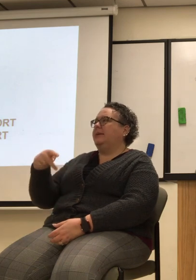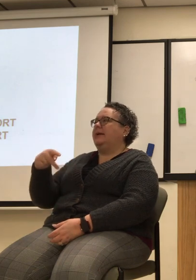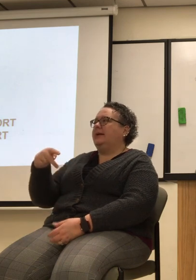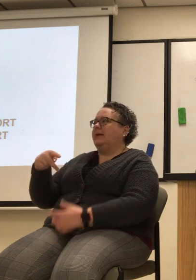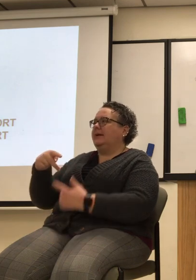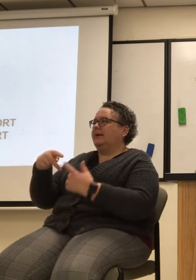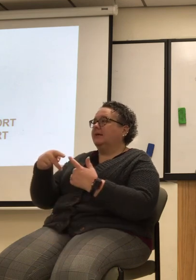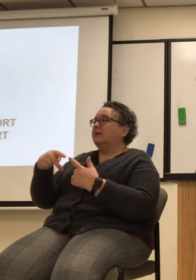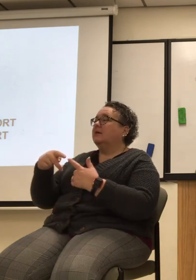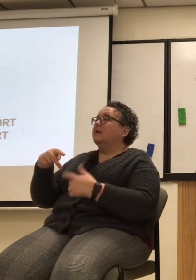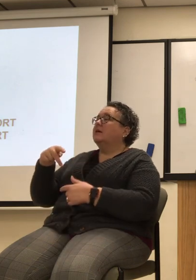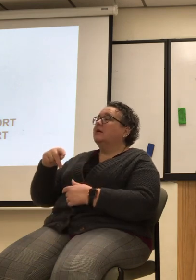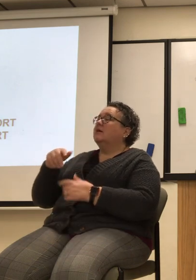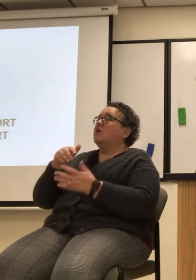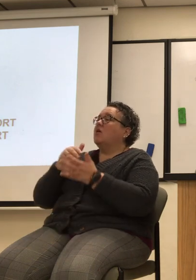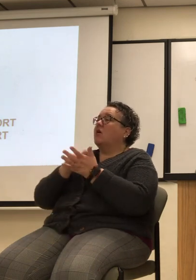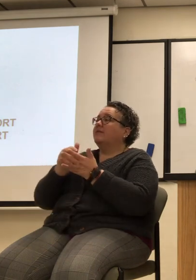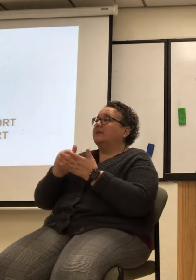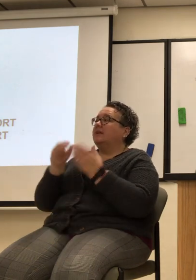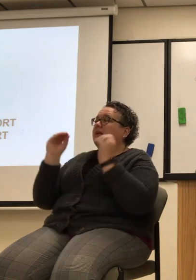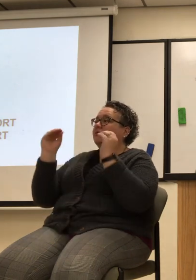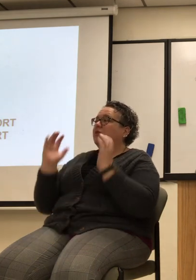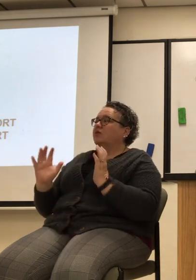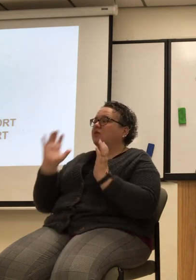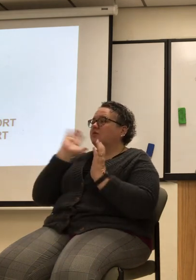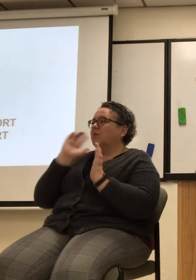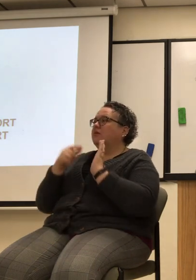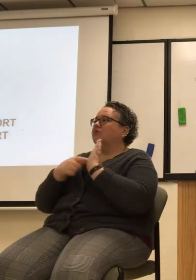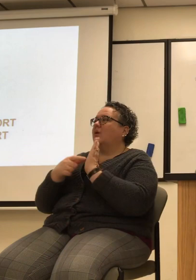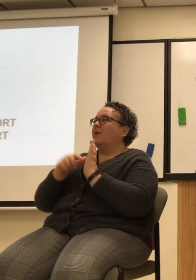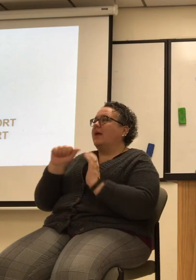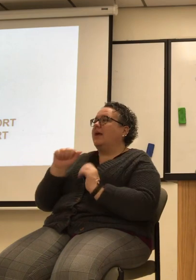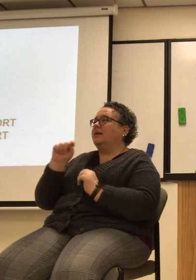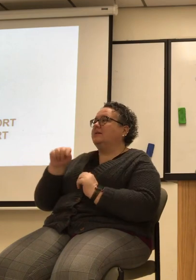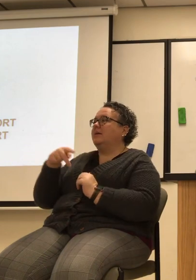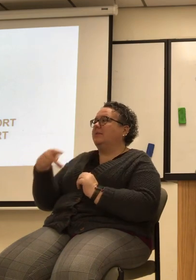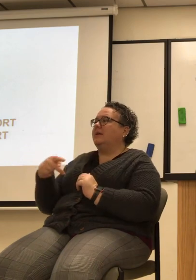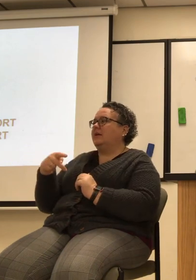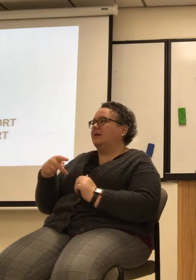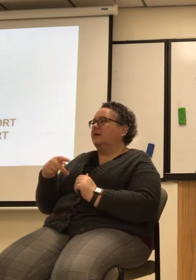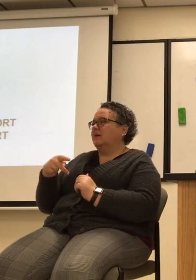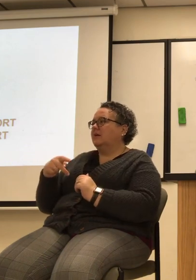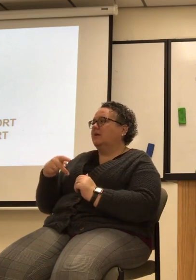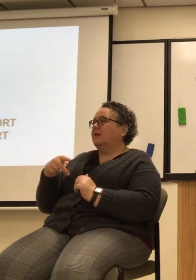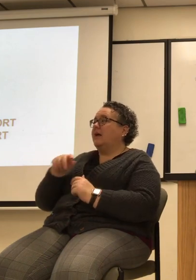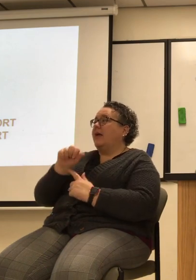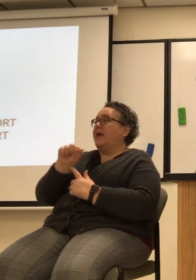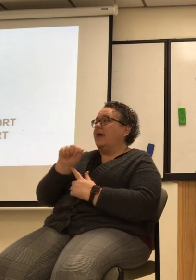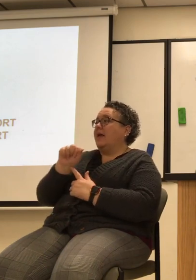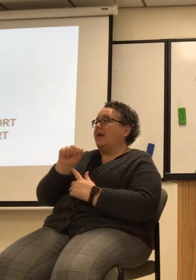And a lot of times, instructors will illustrate ATP, the adenosine triphosphate, just the A,